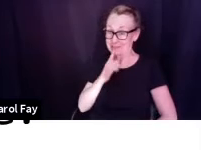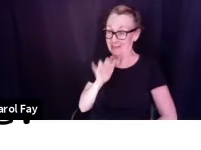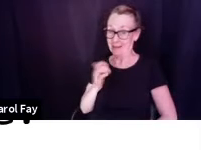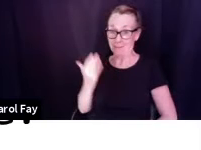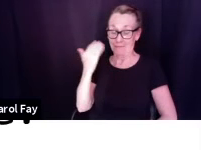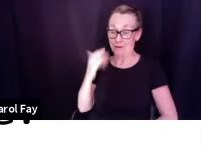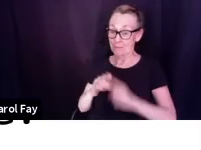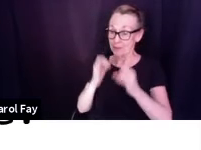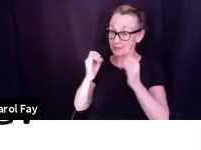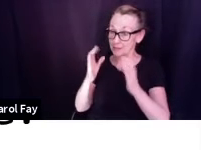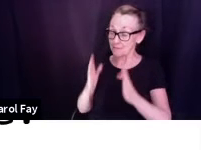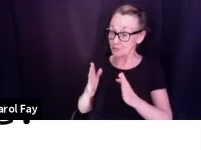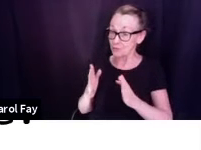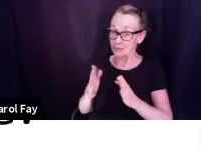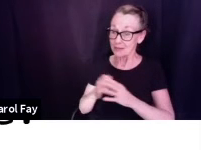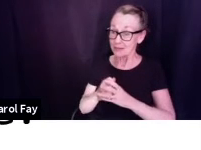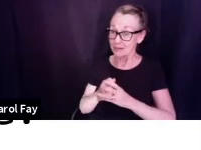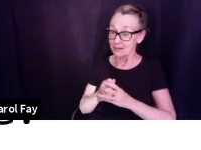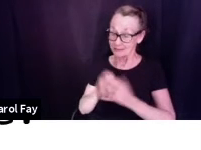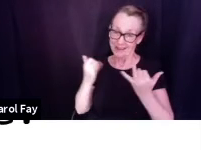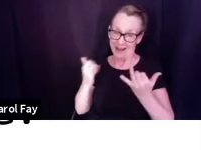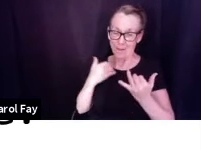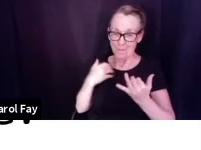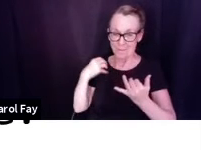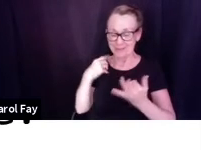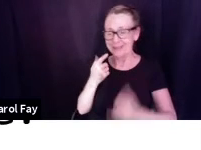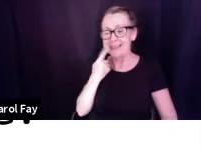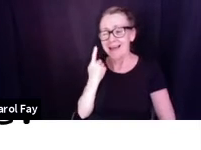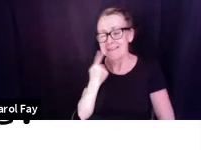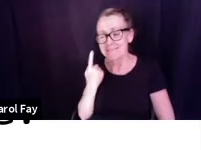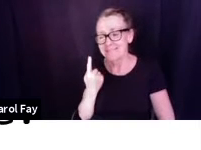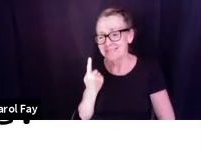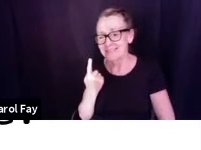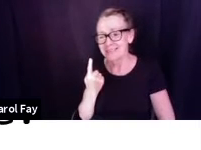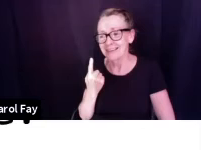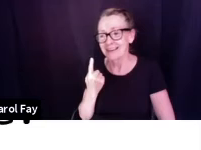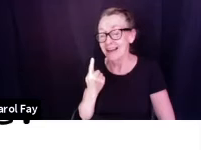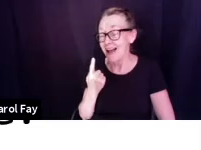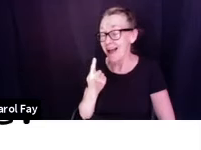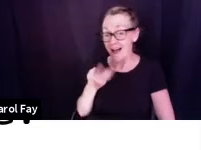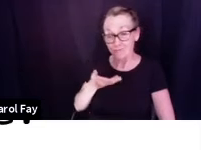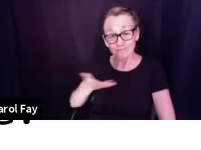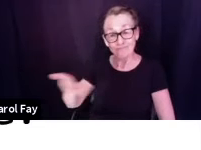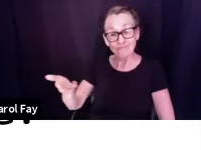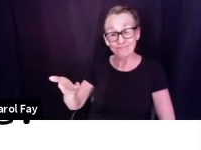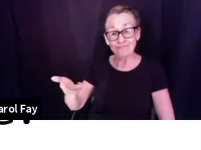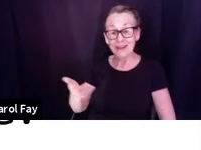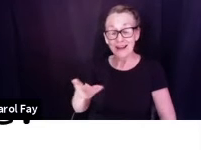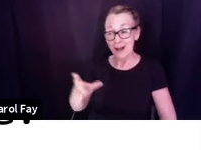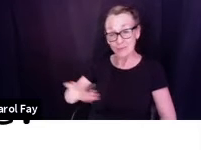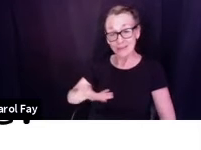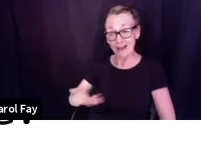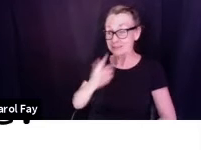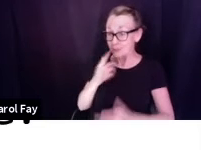And the interviewer, who's now my supervisor, he laughed. And I was just very confident. I say, when can I